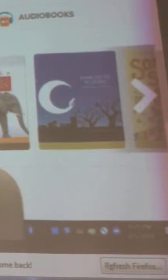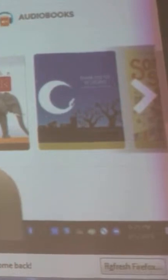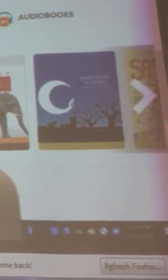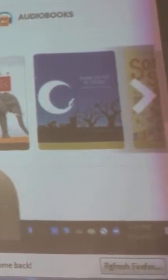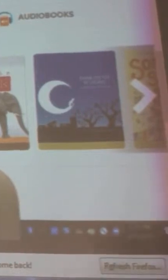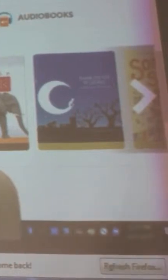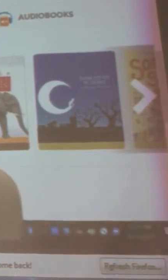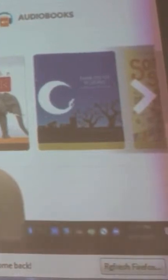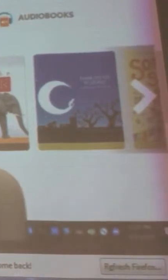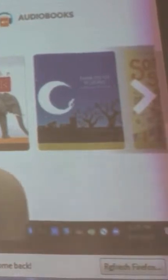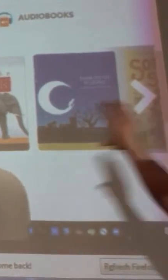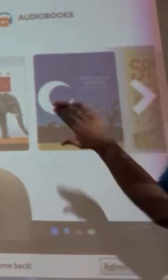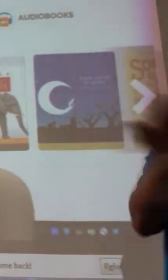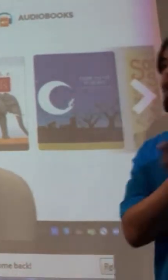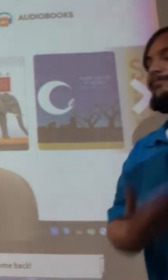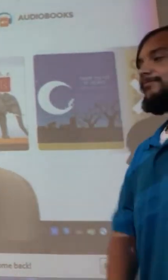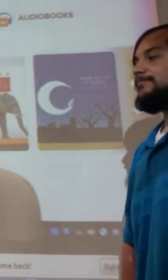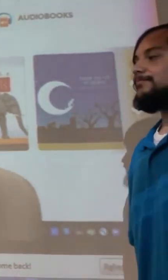Thank you.